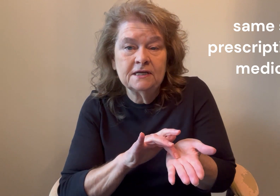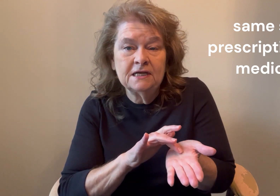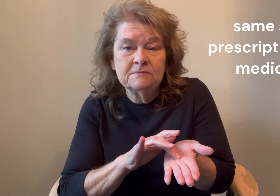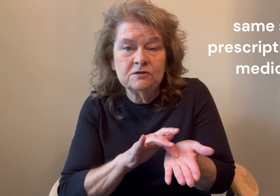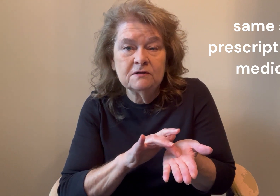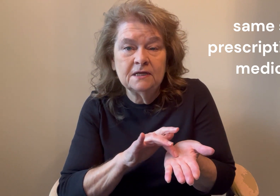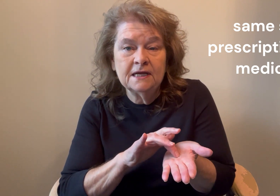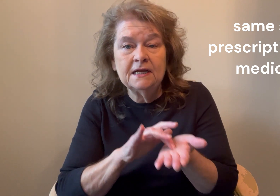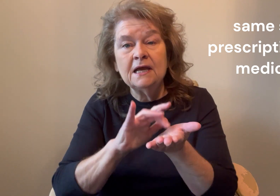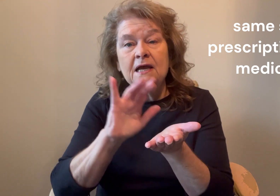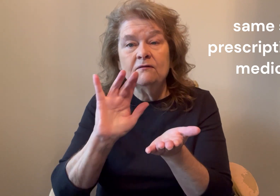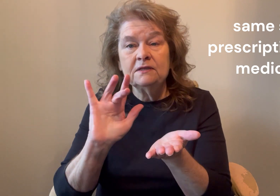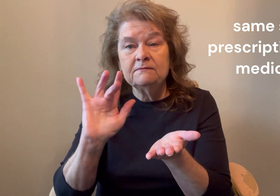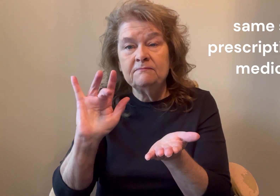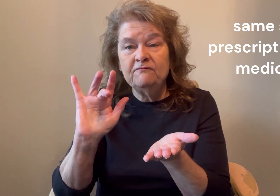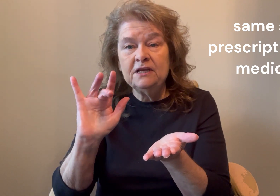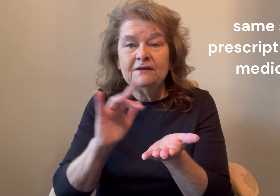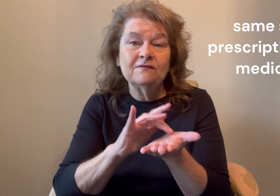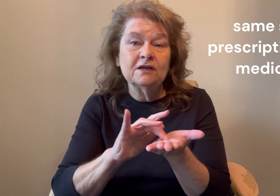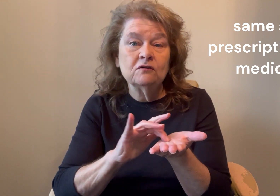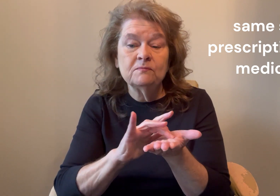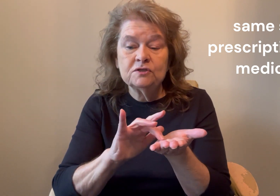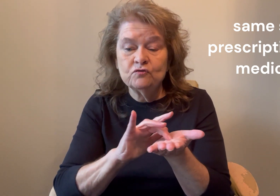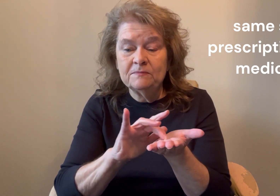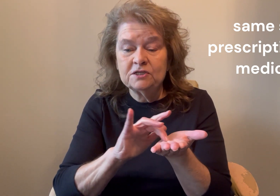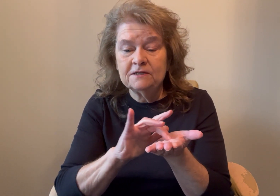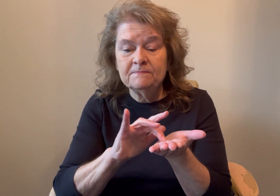I'm circling it with a feeling finger. Prescription.